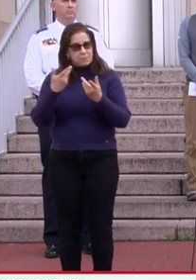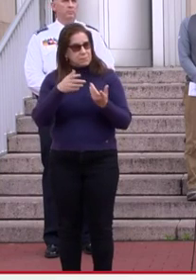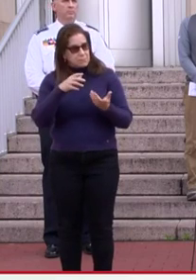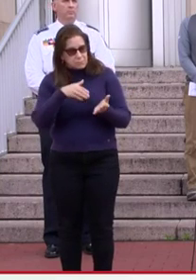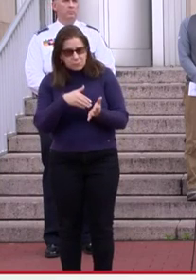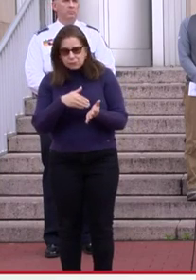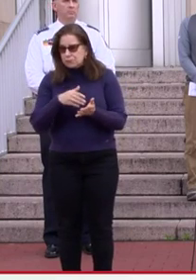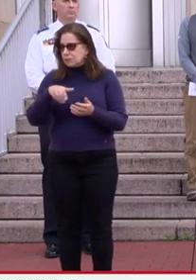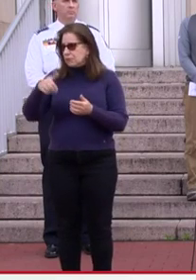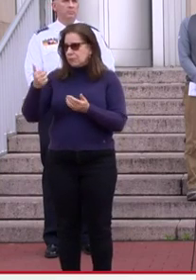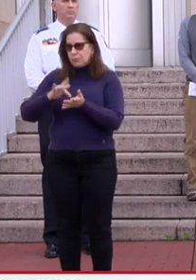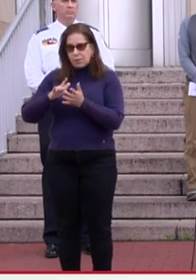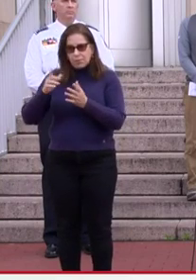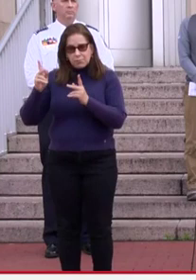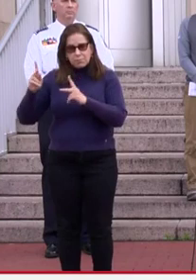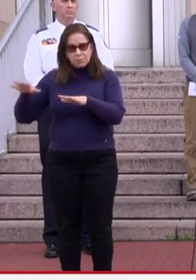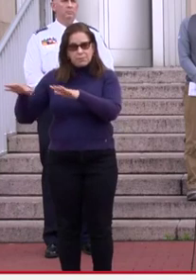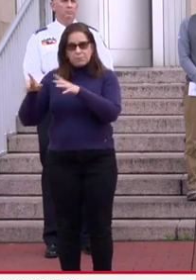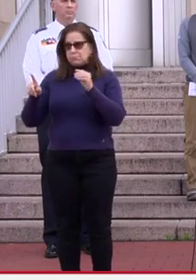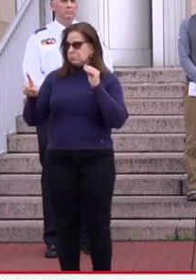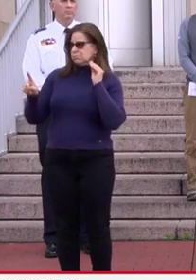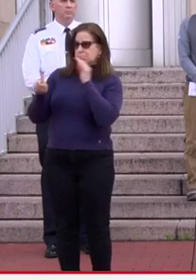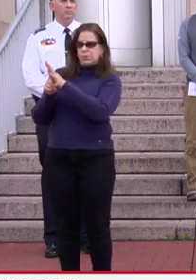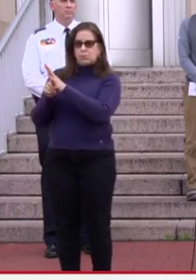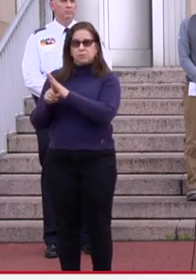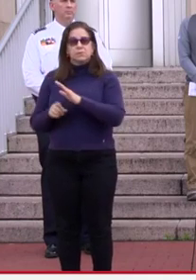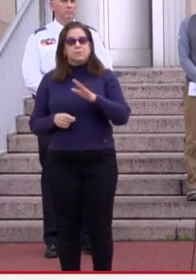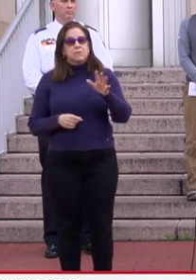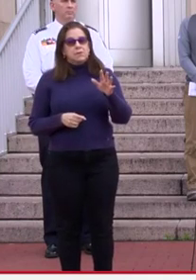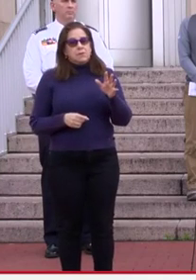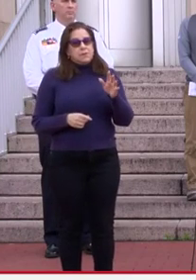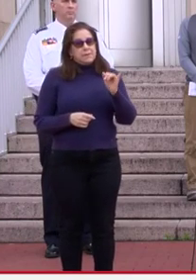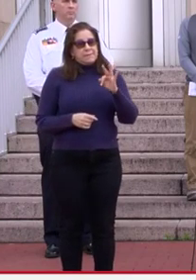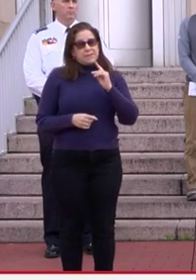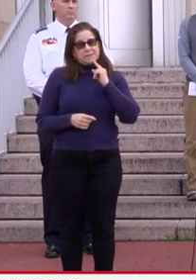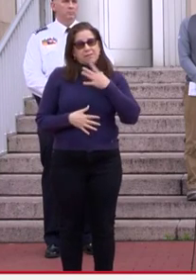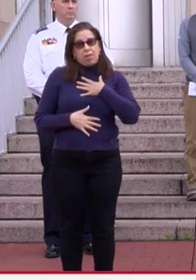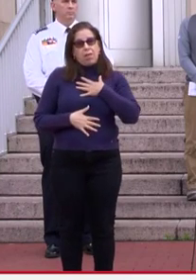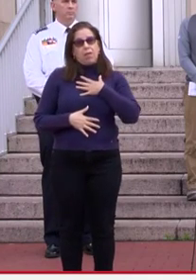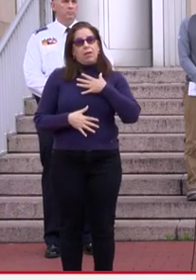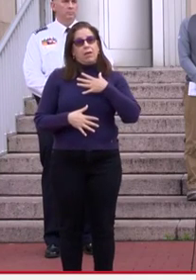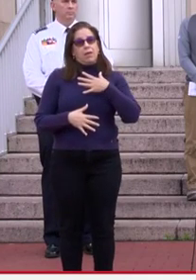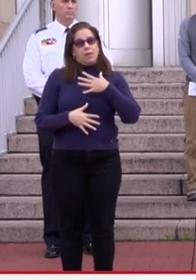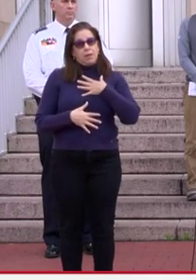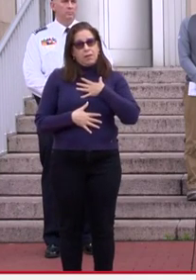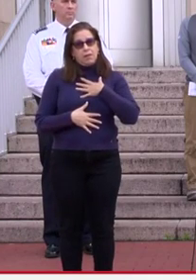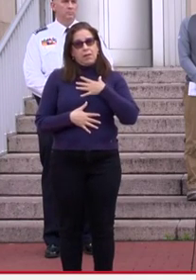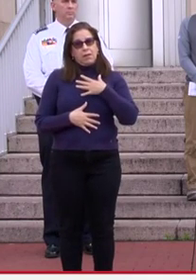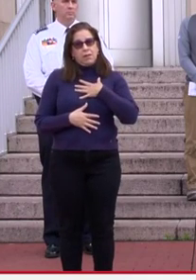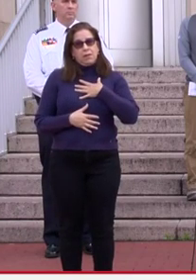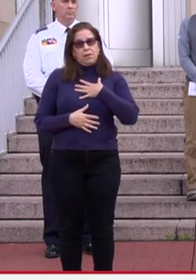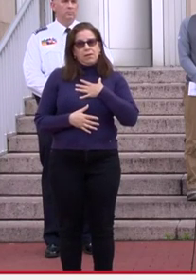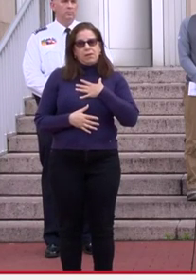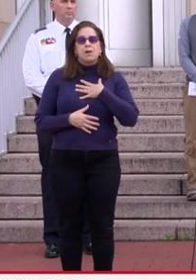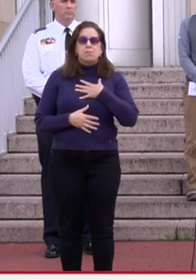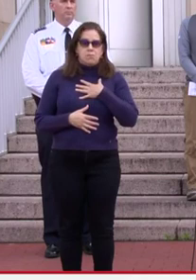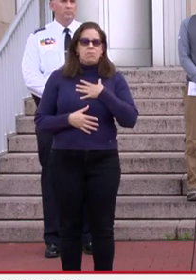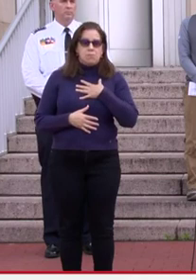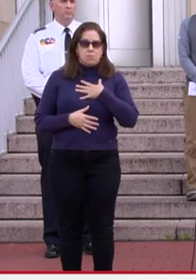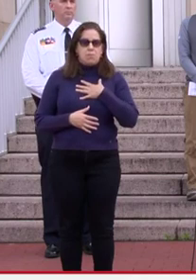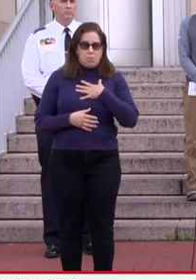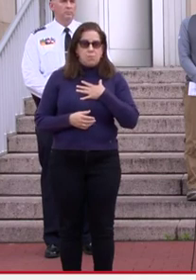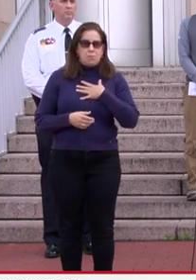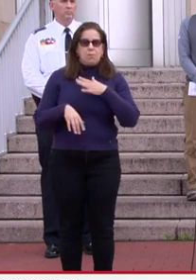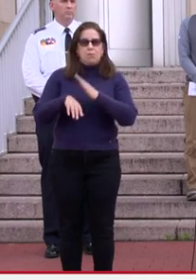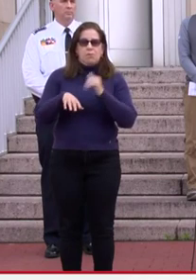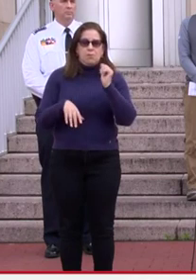a life-threatening event such as breathing or shortness of breath, then we suggest you call 911. And